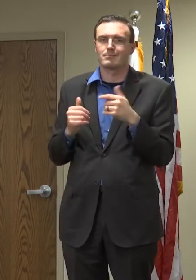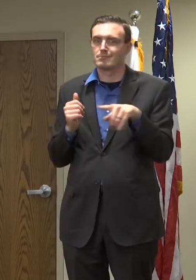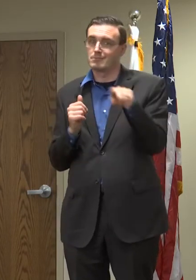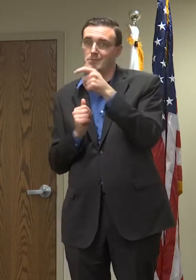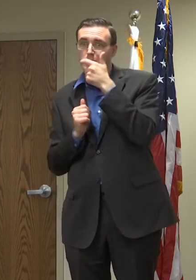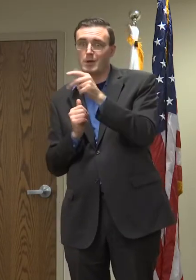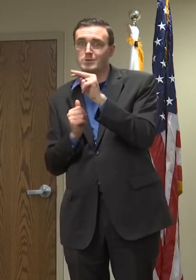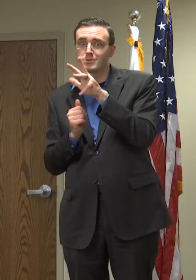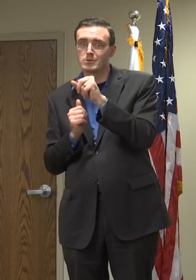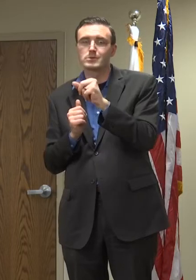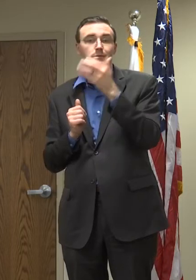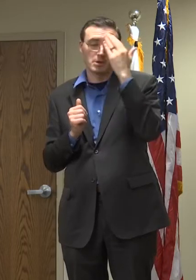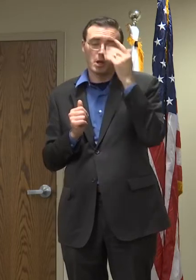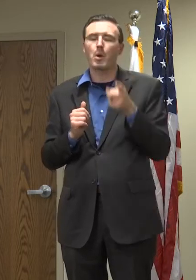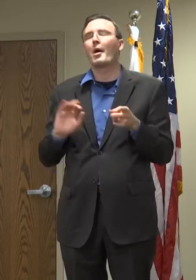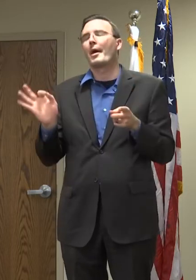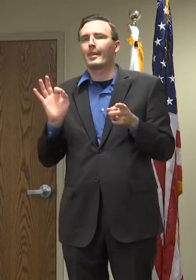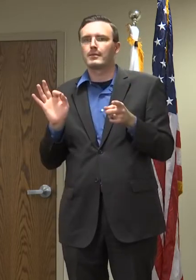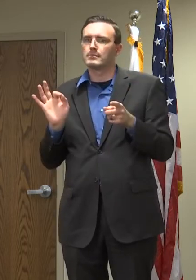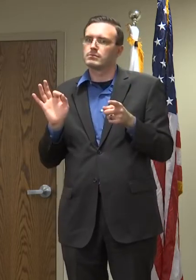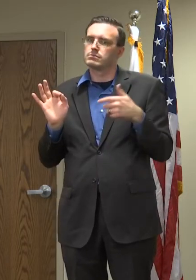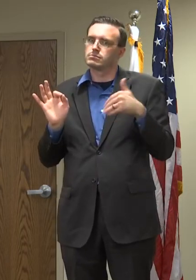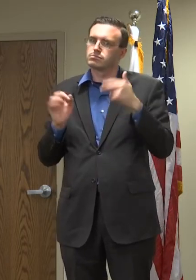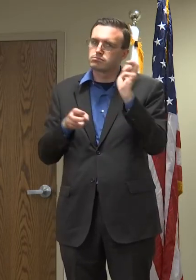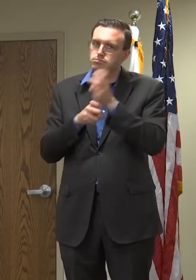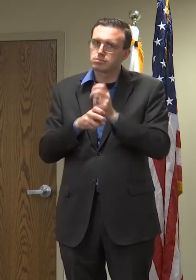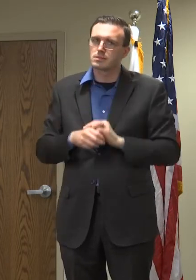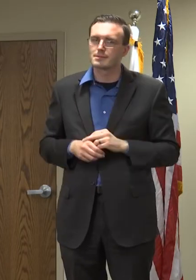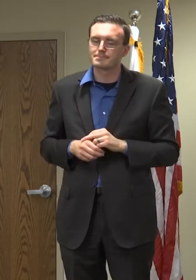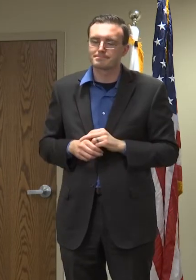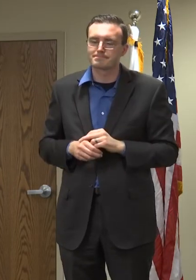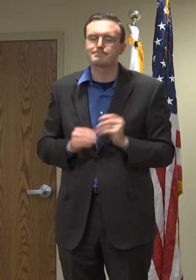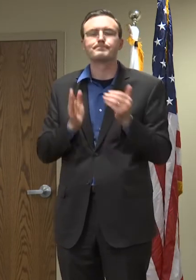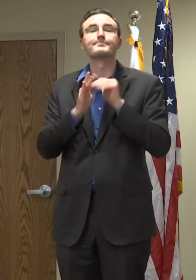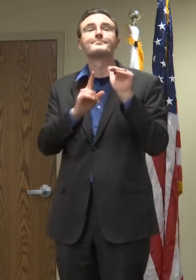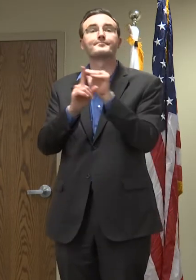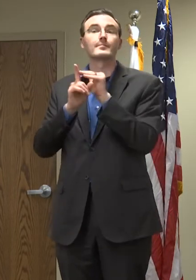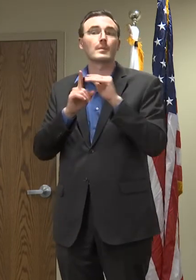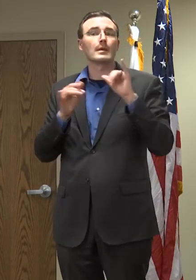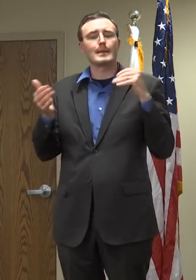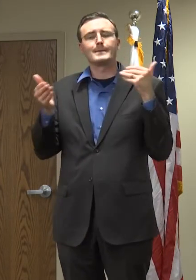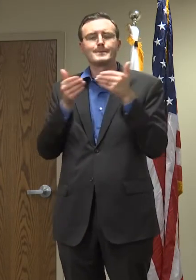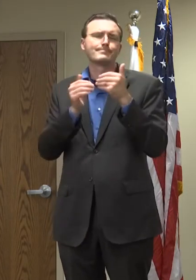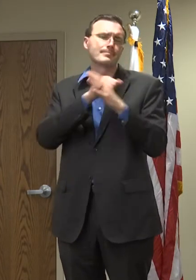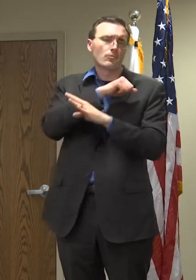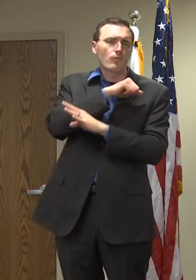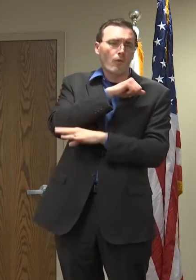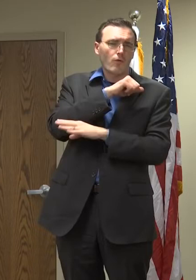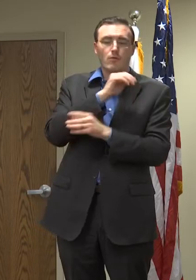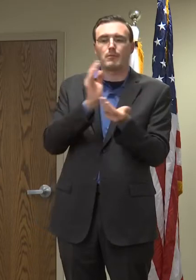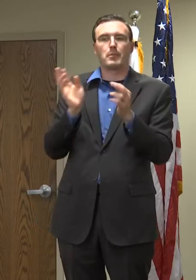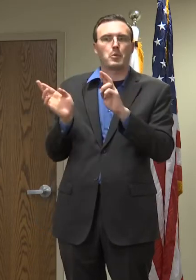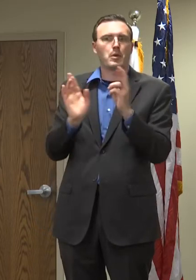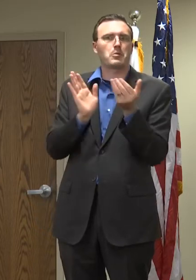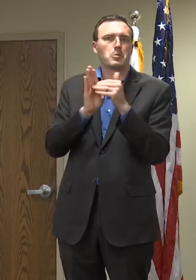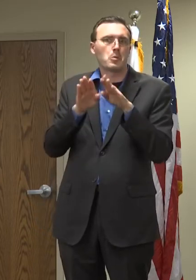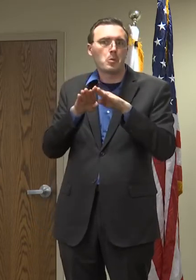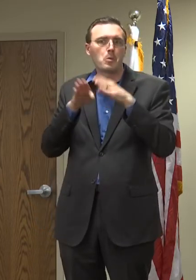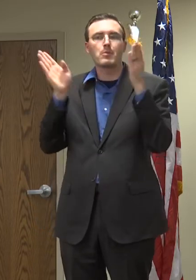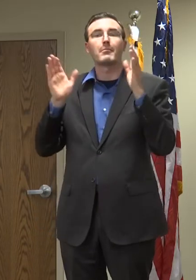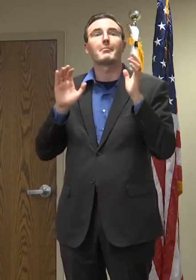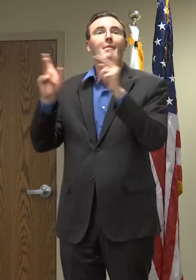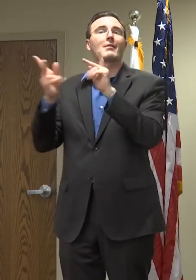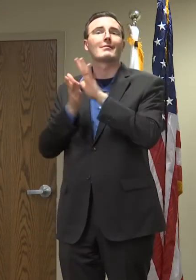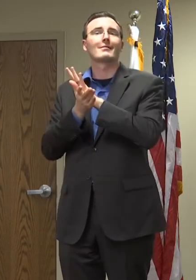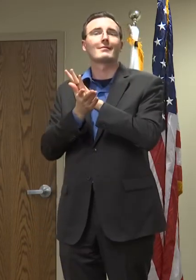So with that, I want to remind, again, as we continue to move toward the fall and the reopening and return to our school environment, I